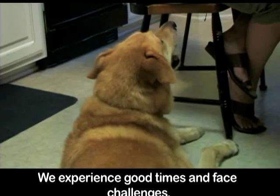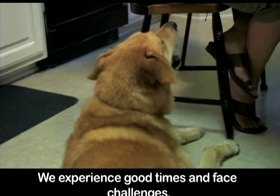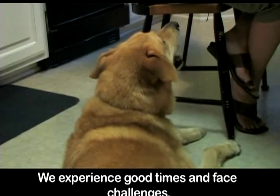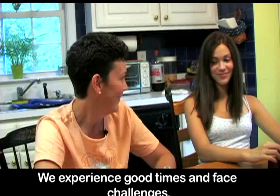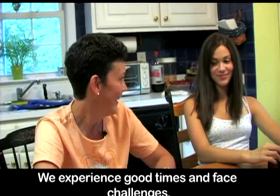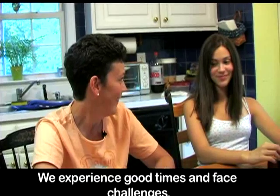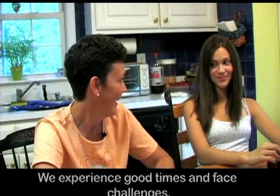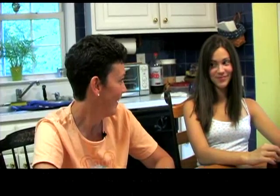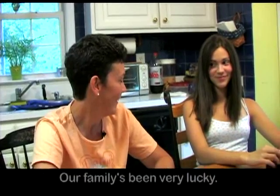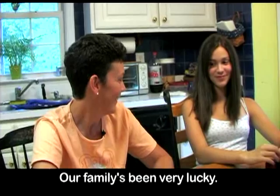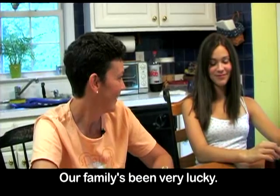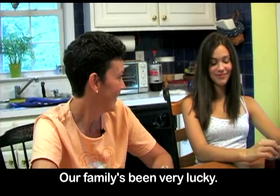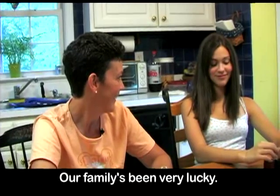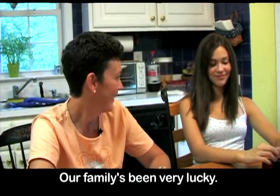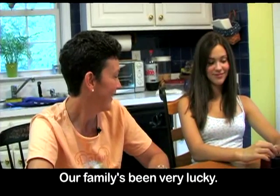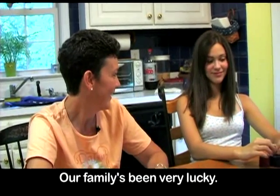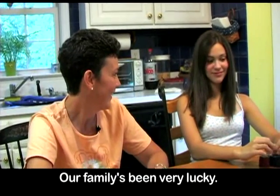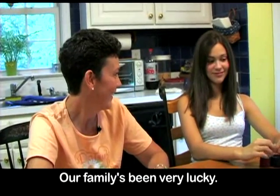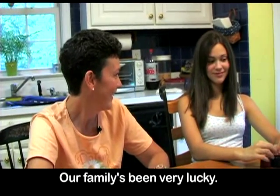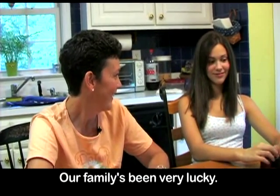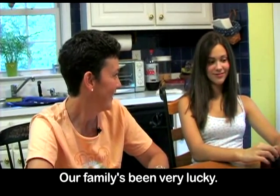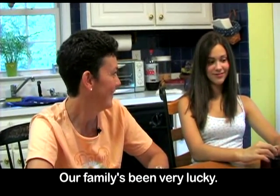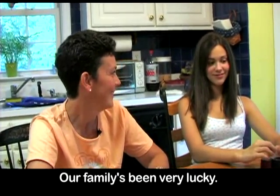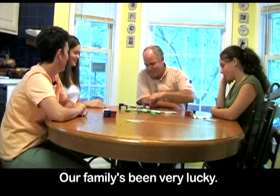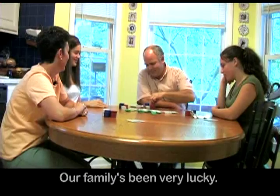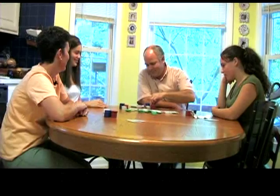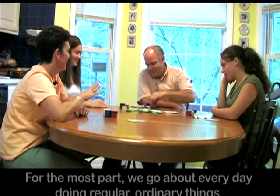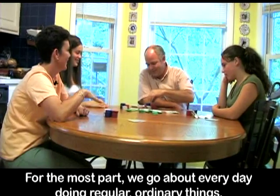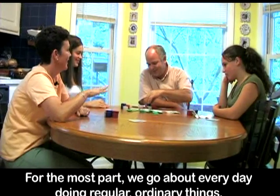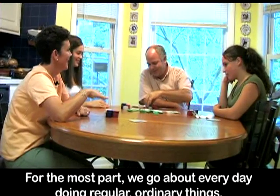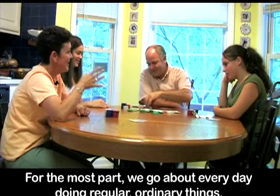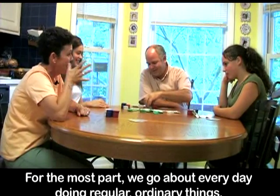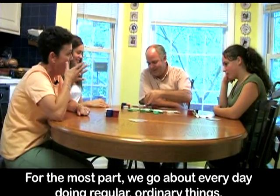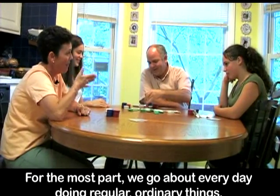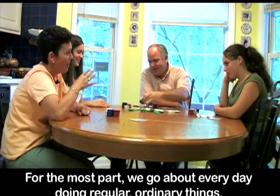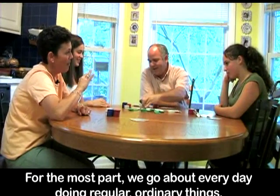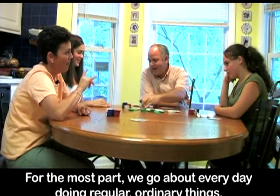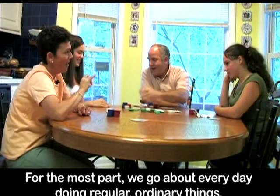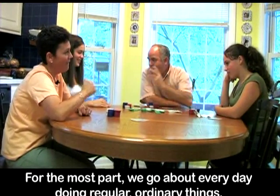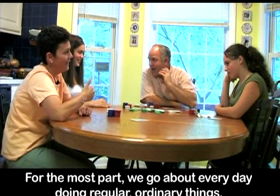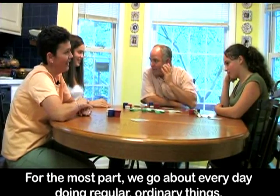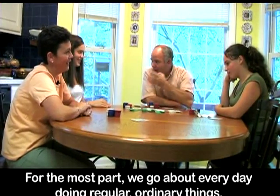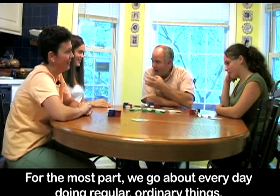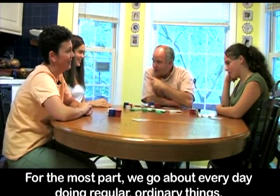challenges. Our family's been very lucky. For the most part, we go about every